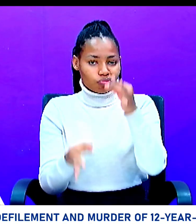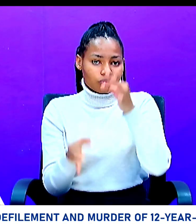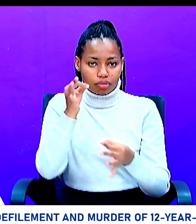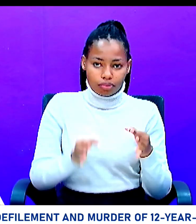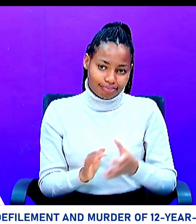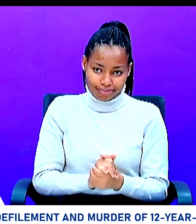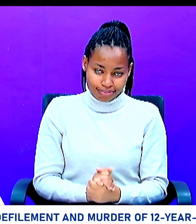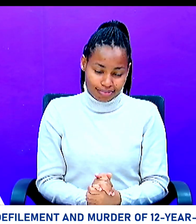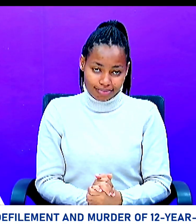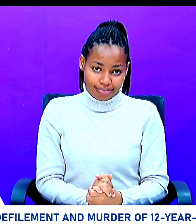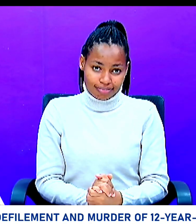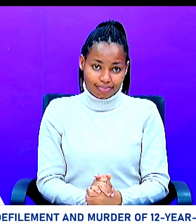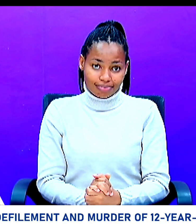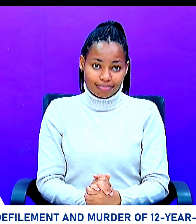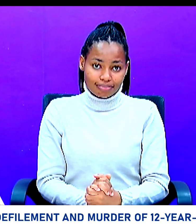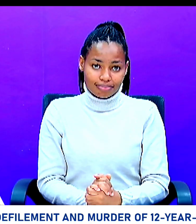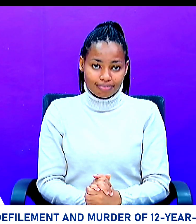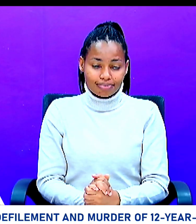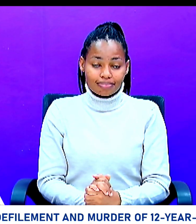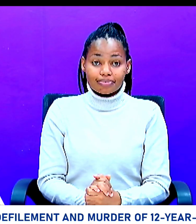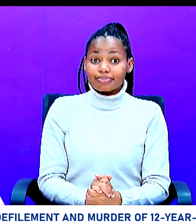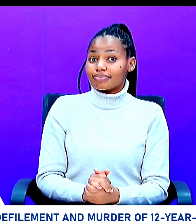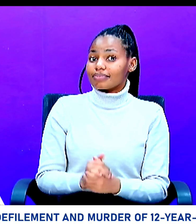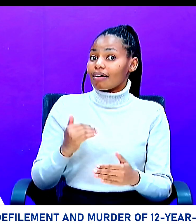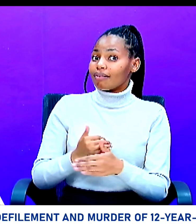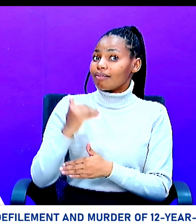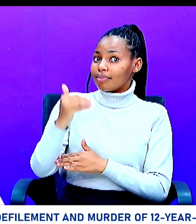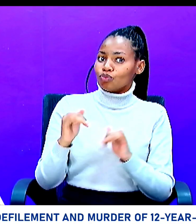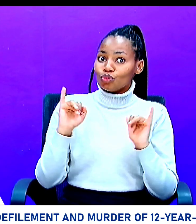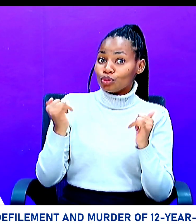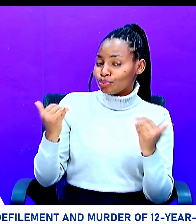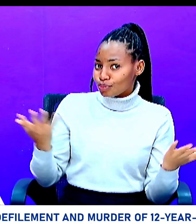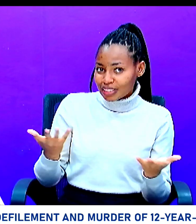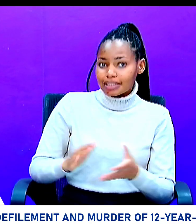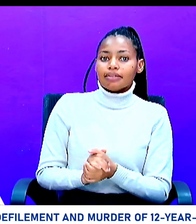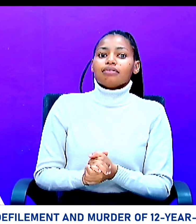and preparatory will be brought to justice.